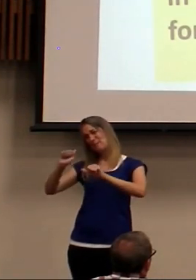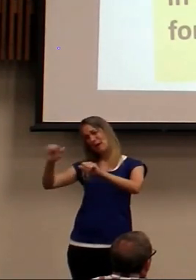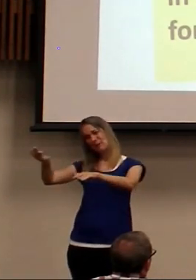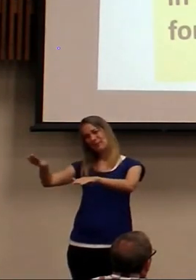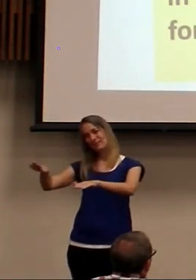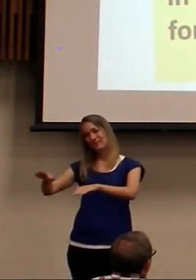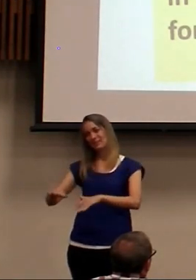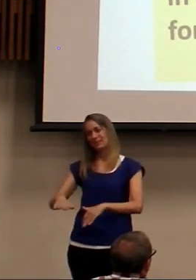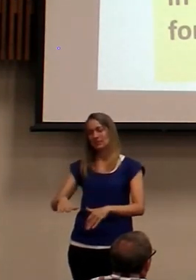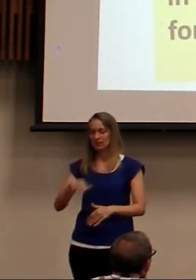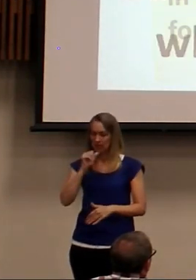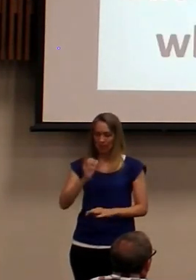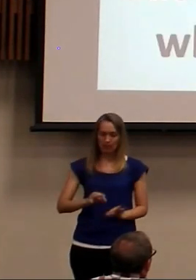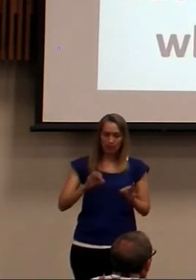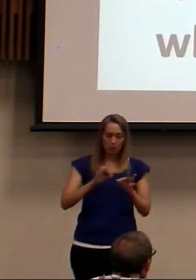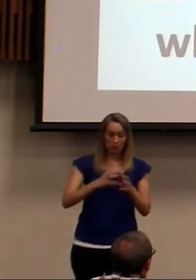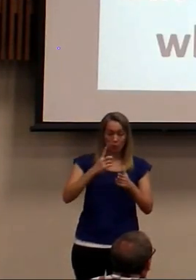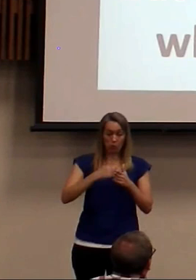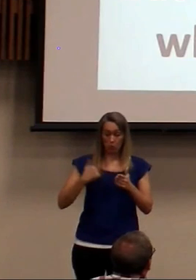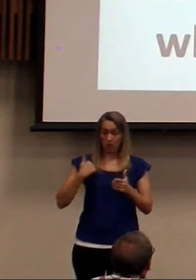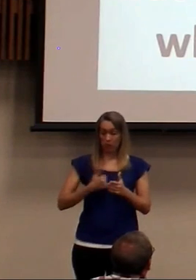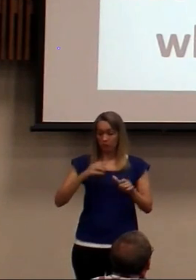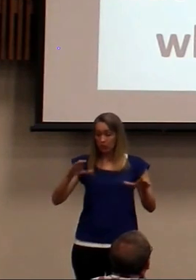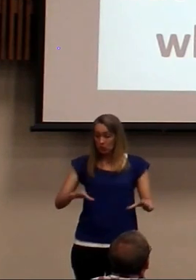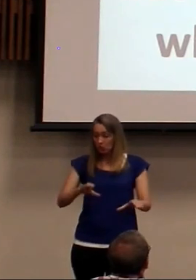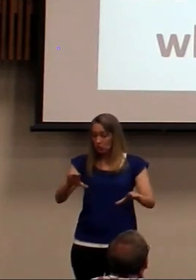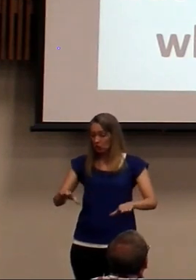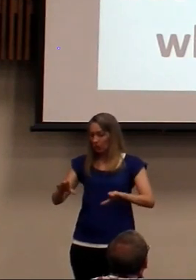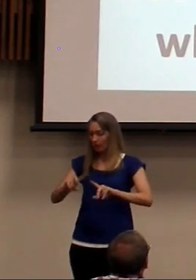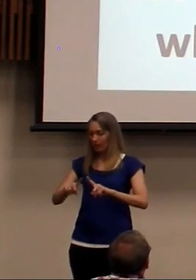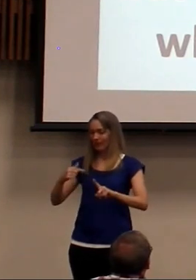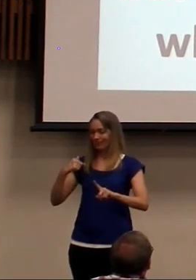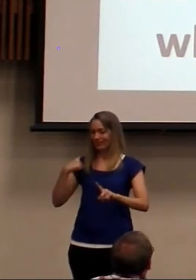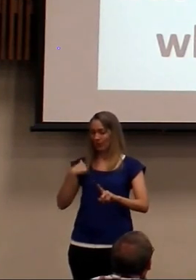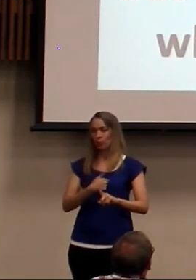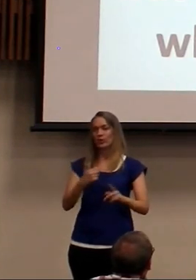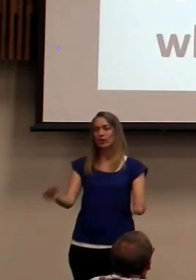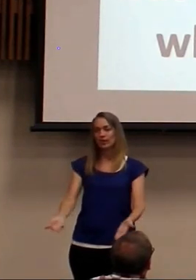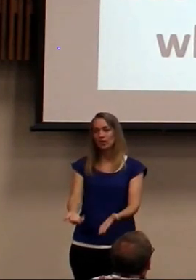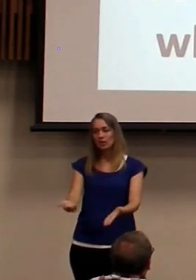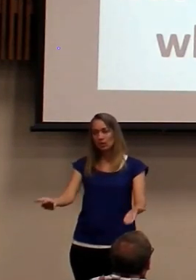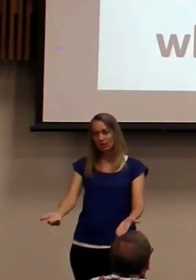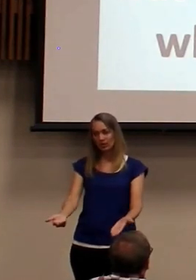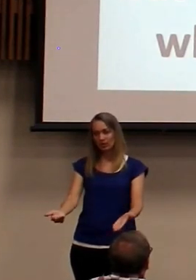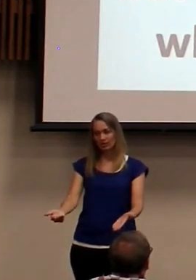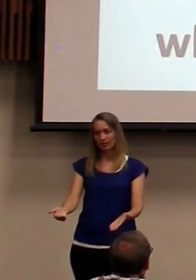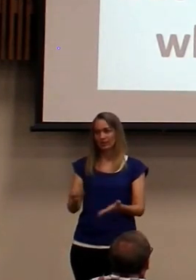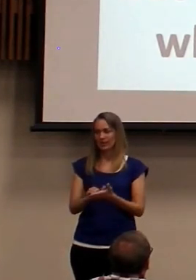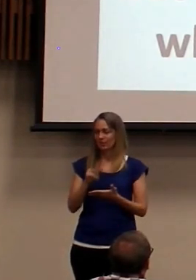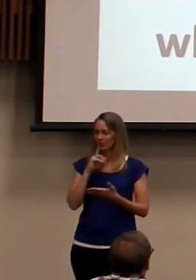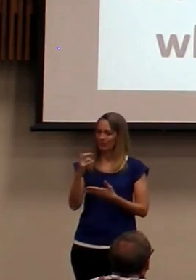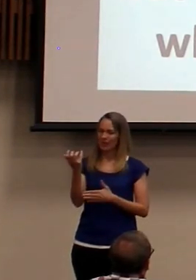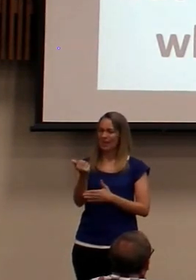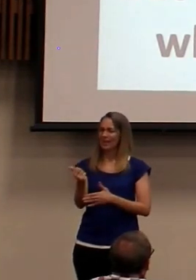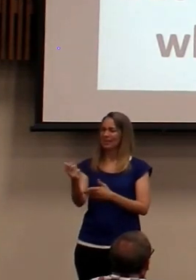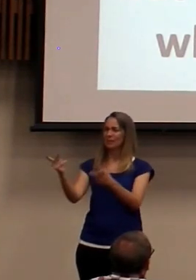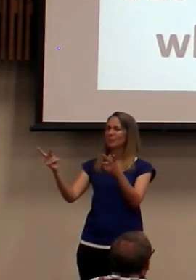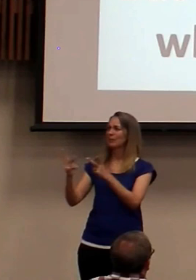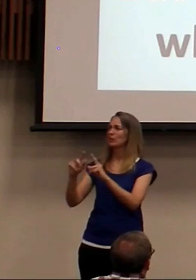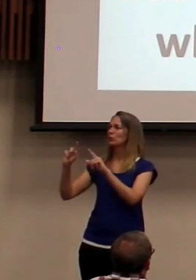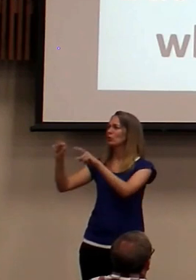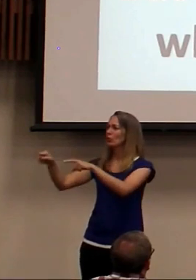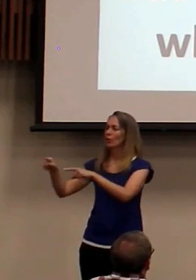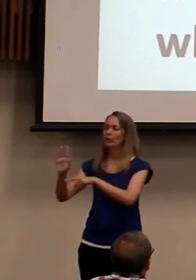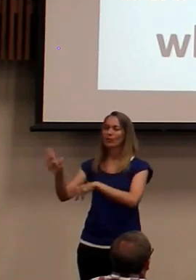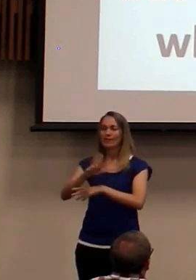And it doesn't matter so much what we do, it matters that we're here. But that's true of any place we're at. Know that your